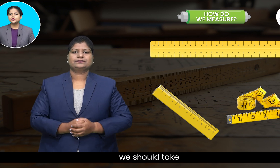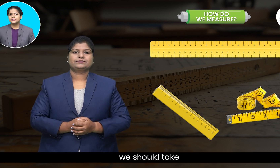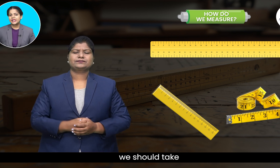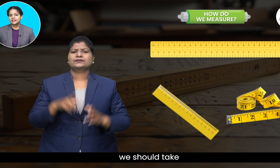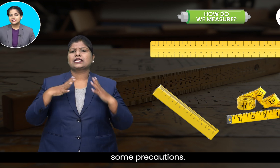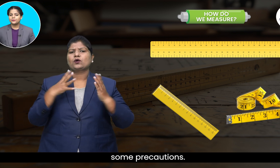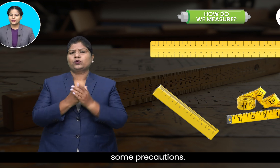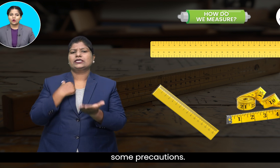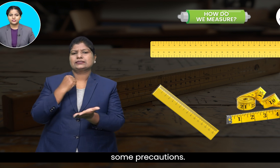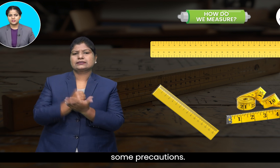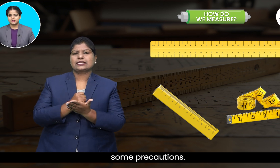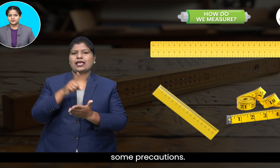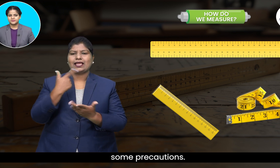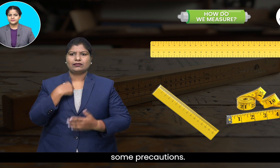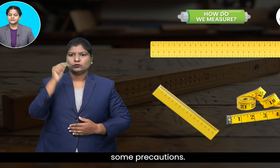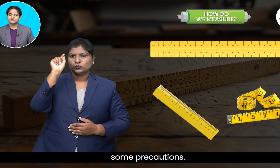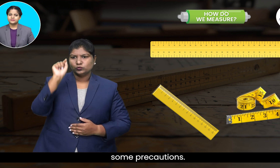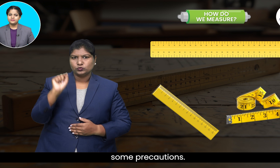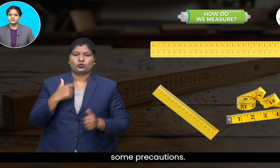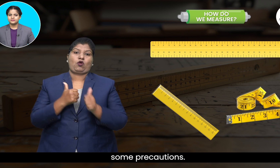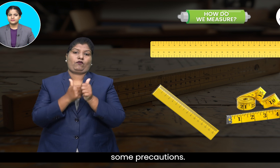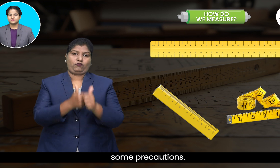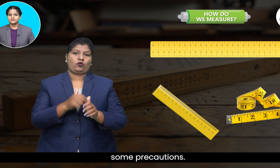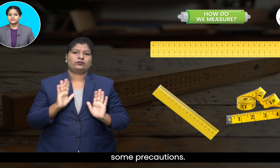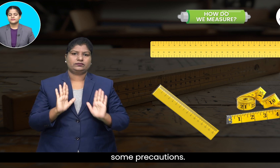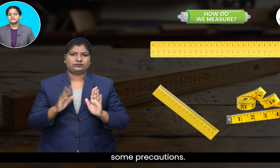We should take some precautions.